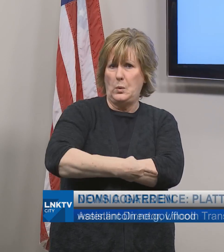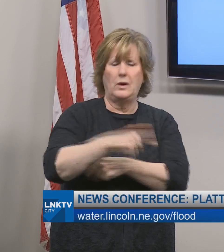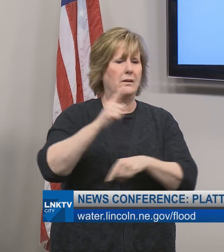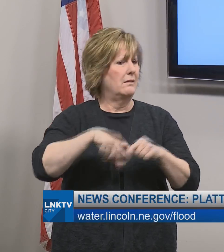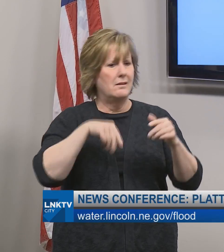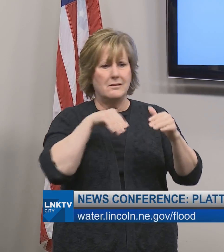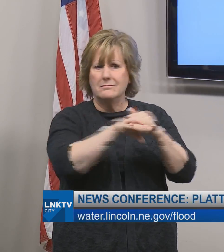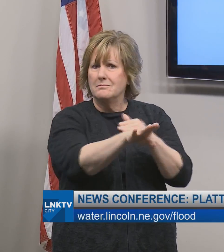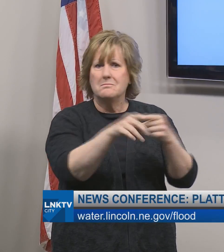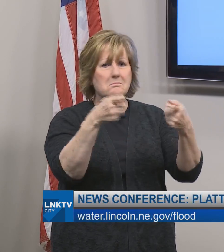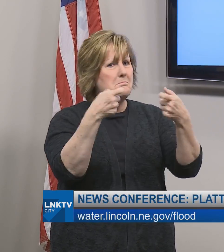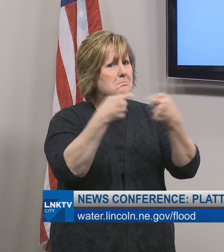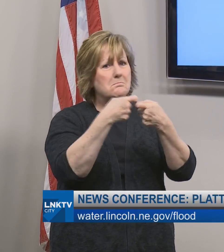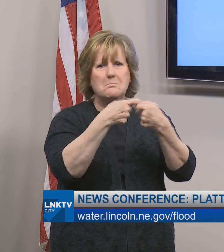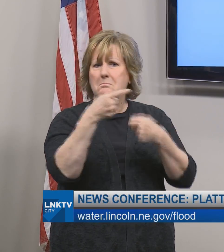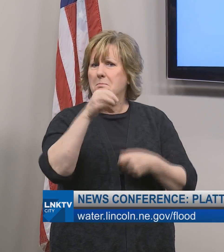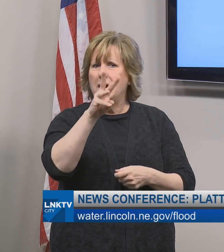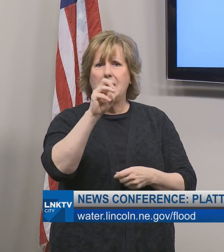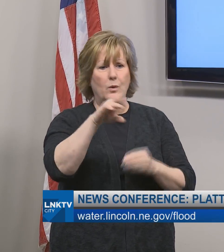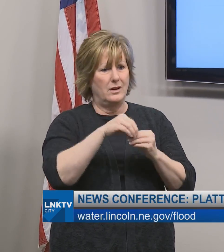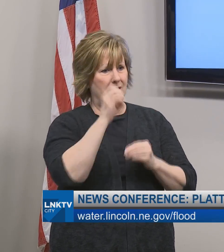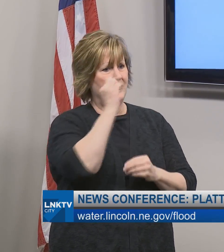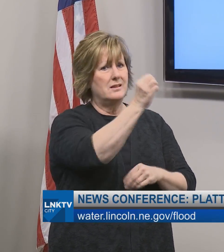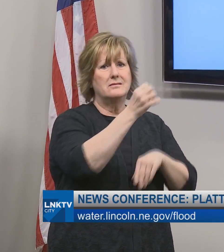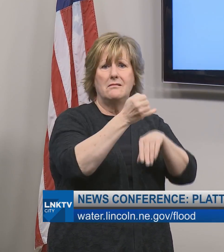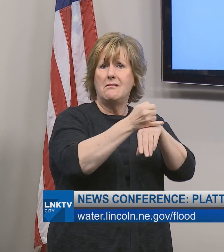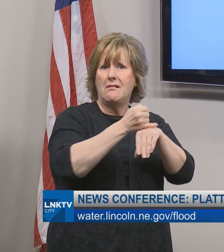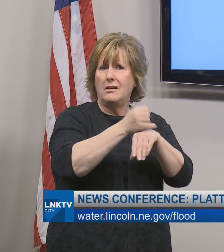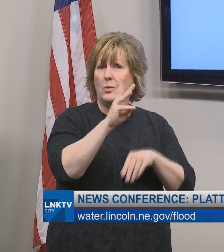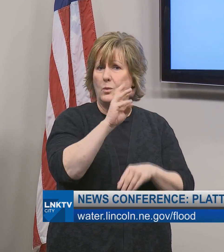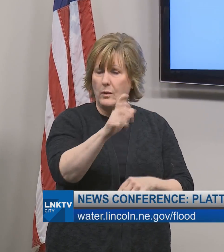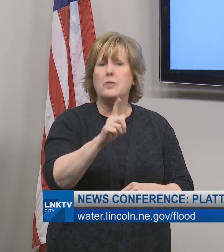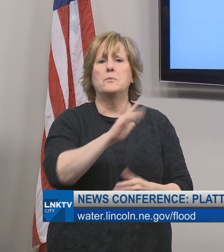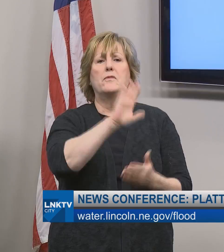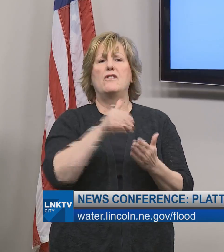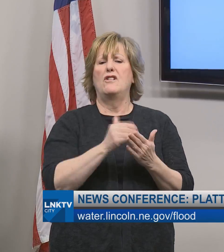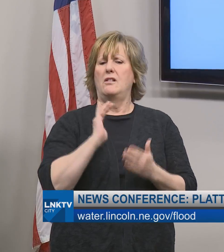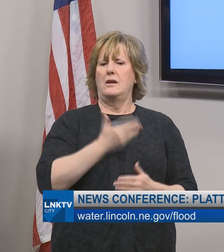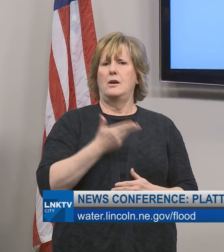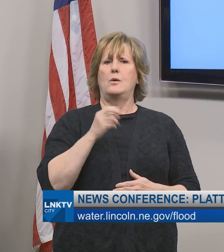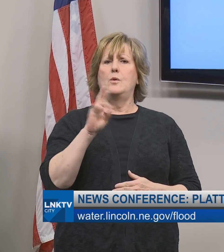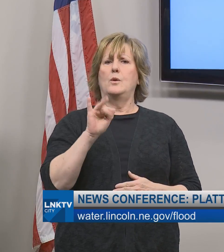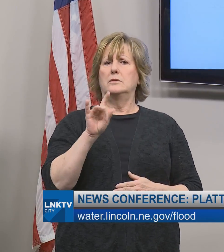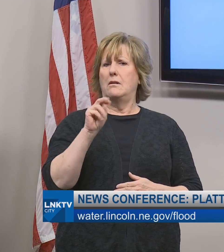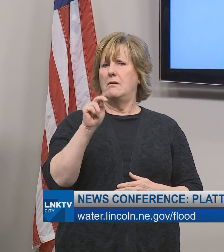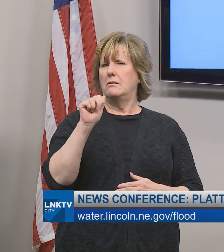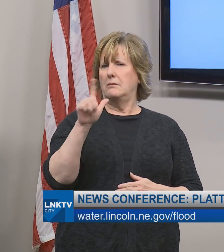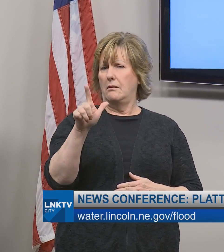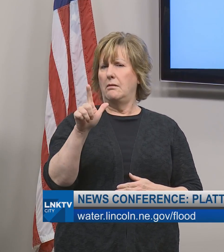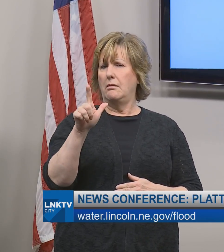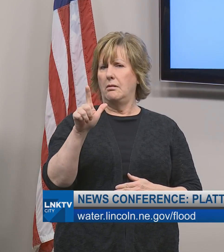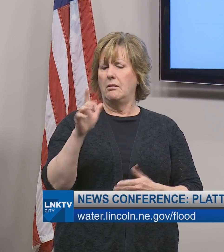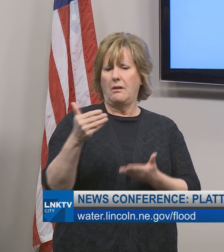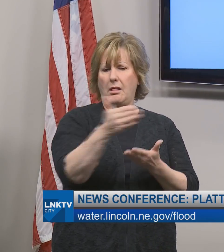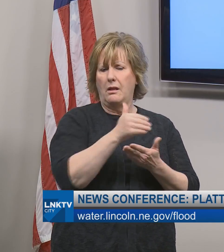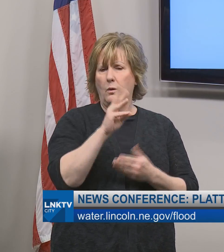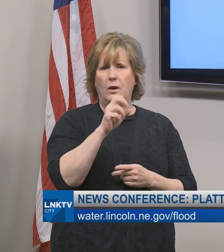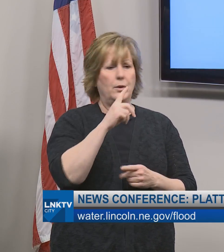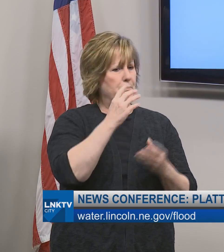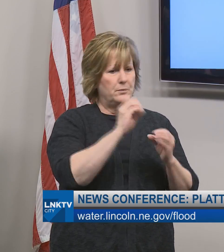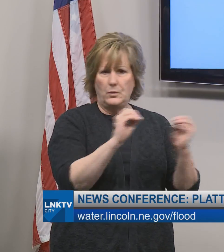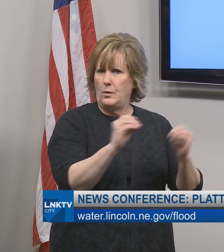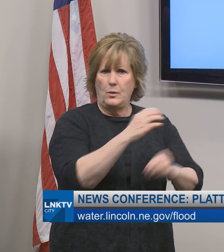from getting power to our east and island well fields. Those are all of our horizontal collector wells that were out of power.